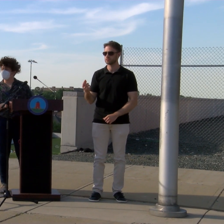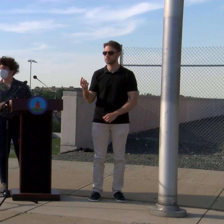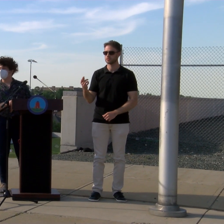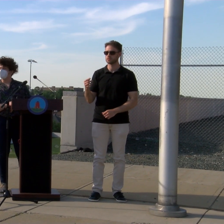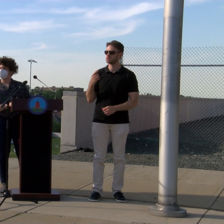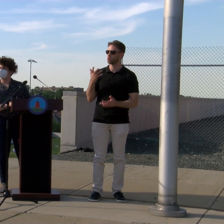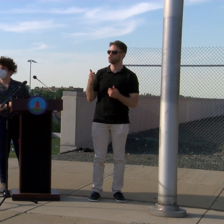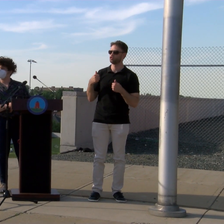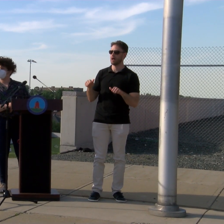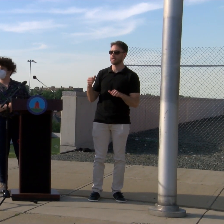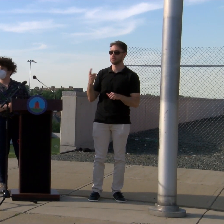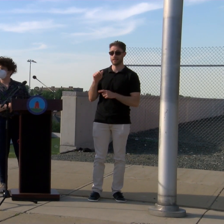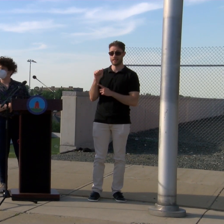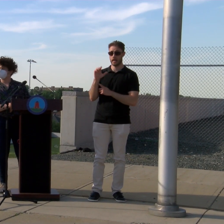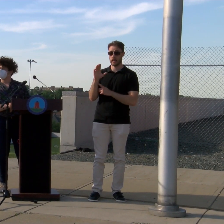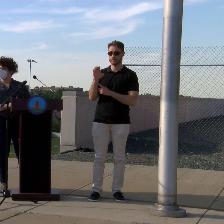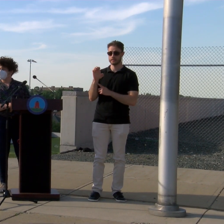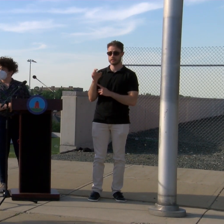Okay.